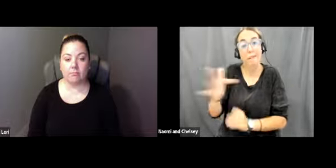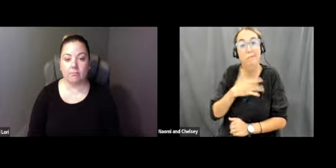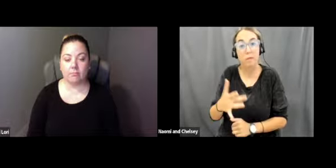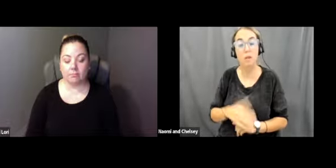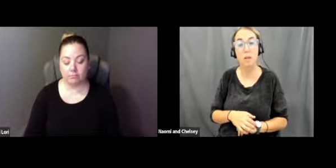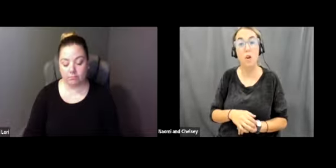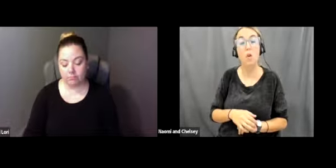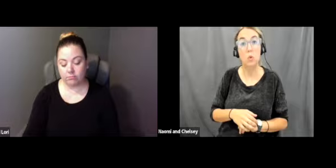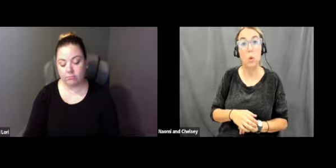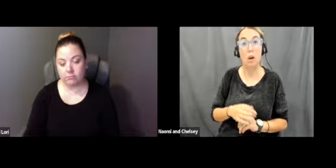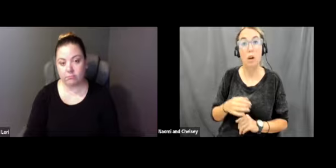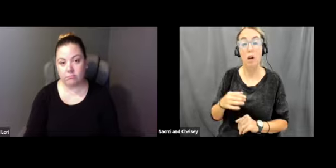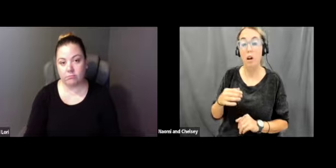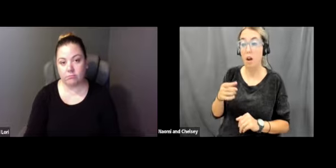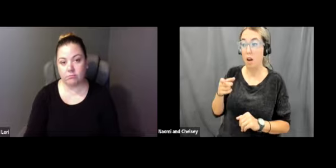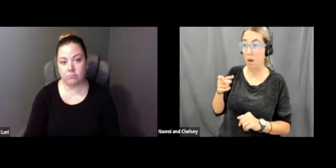disorder.